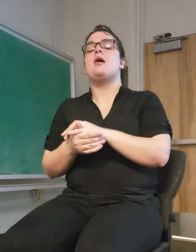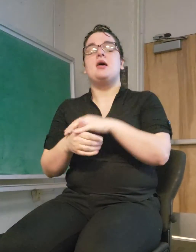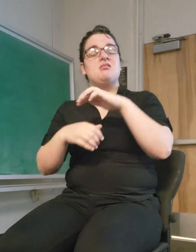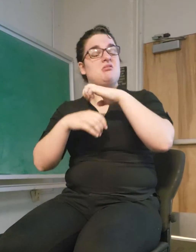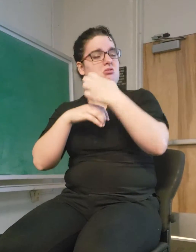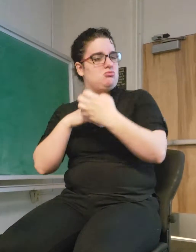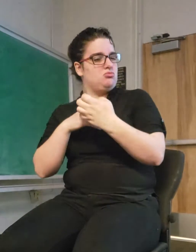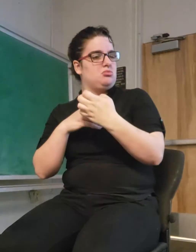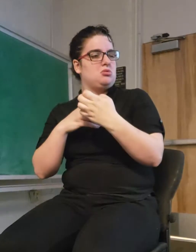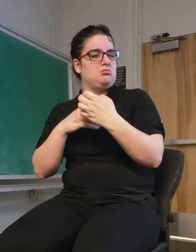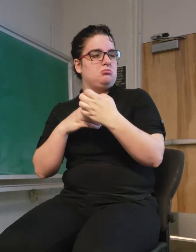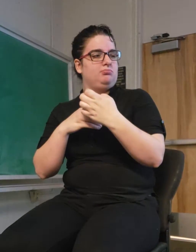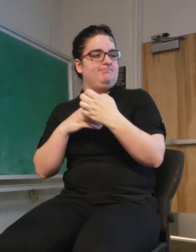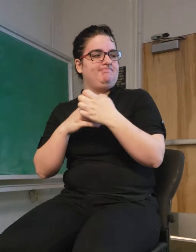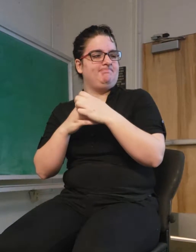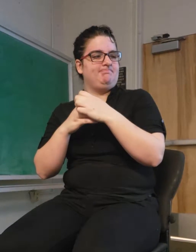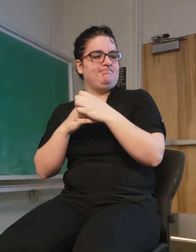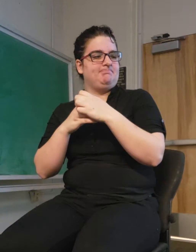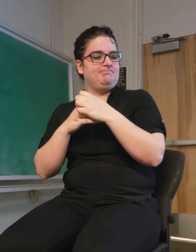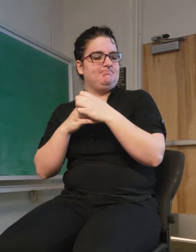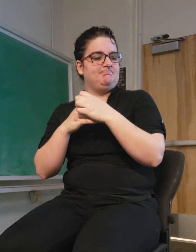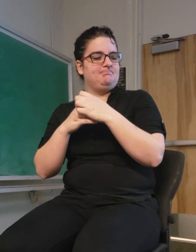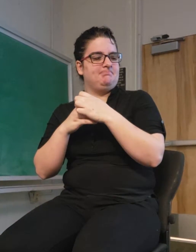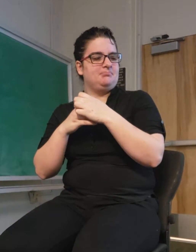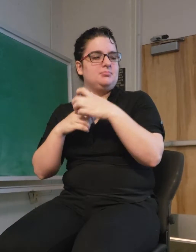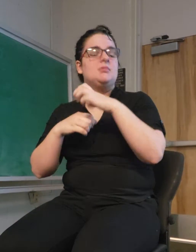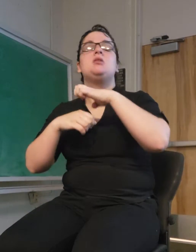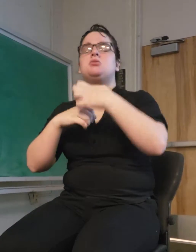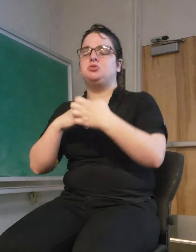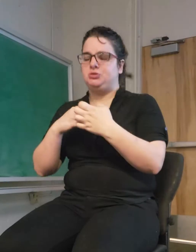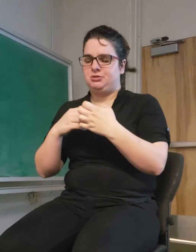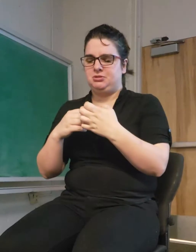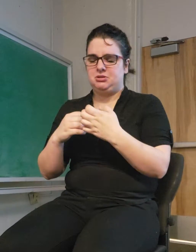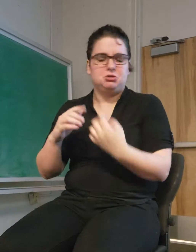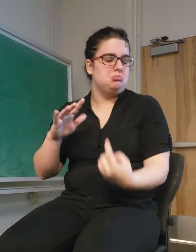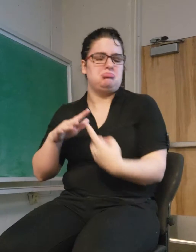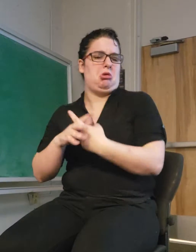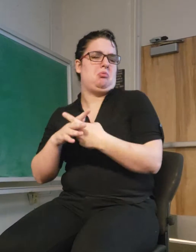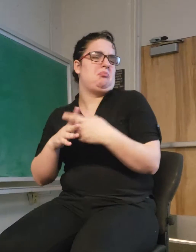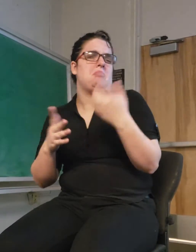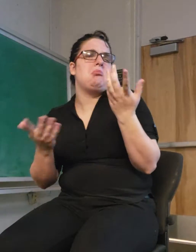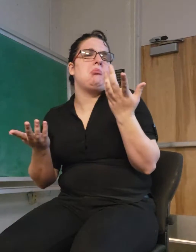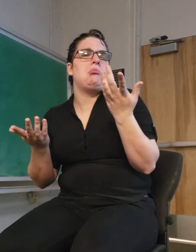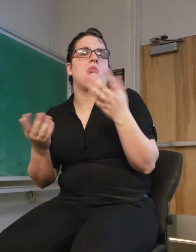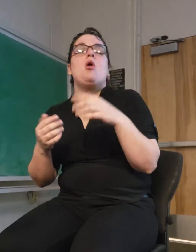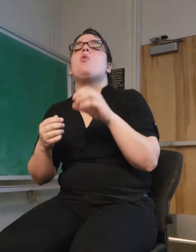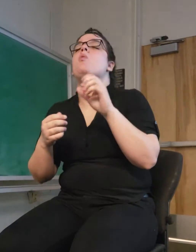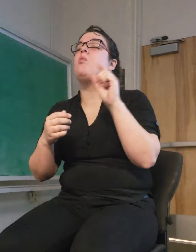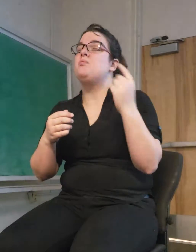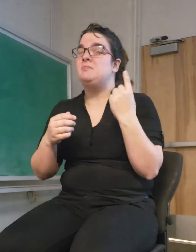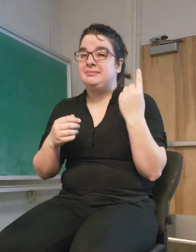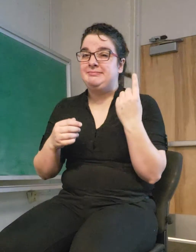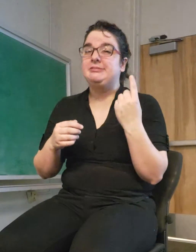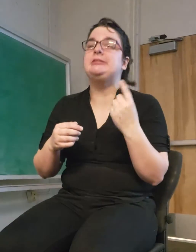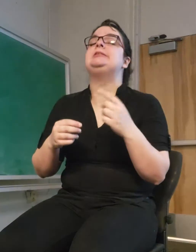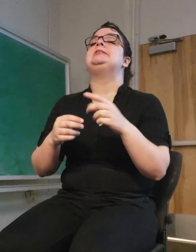exist in certain orbits. I'm not going to go into it. I keep saying this last class. It's beyond the level of the